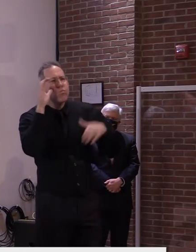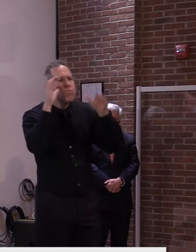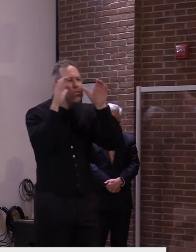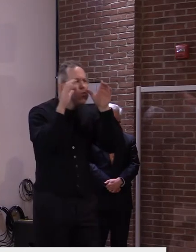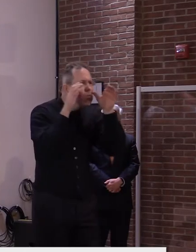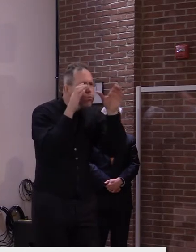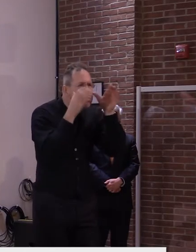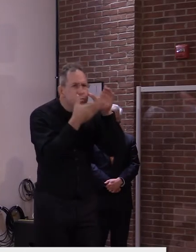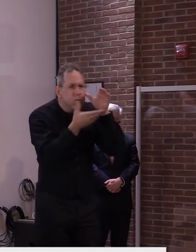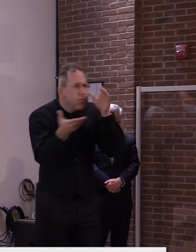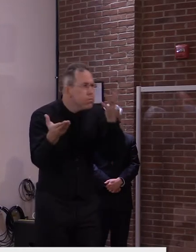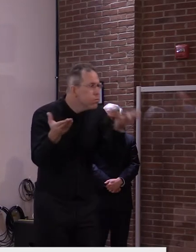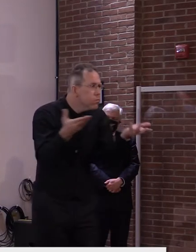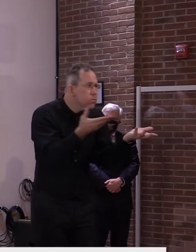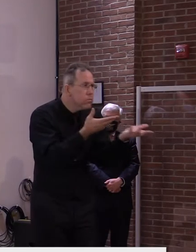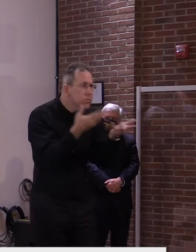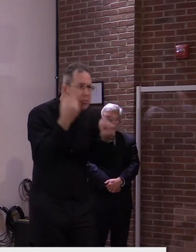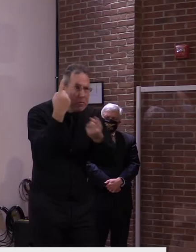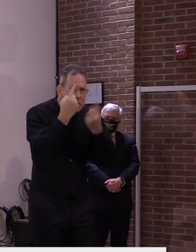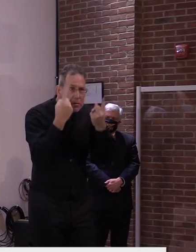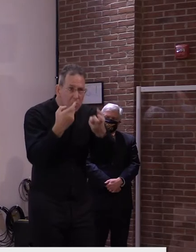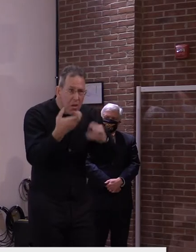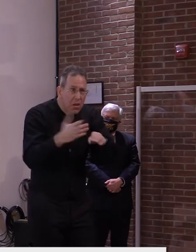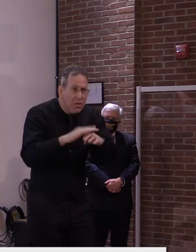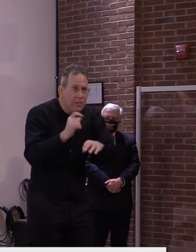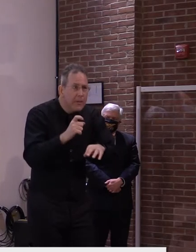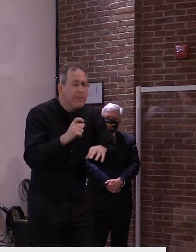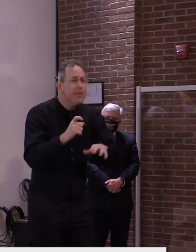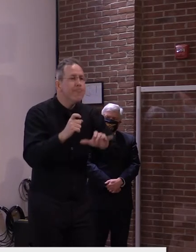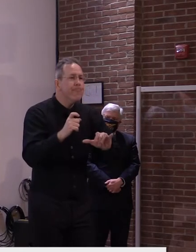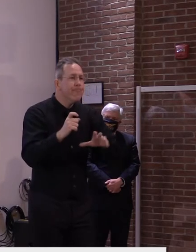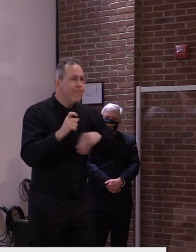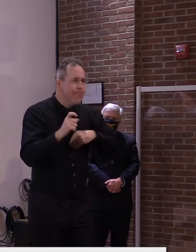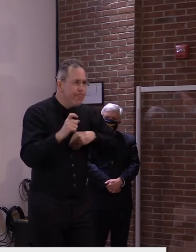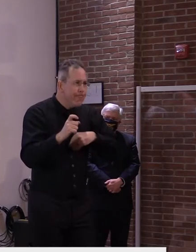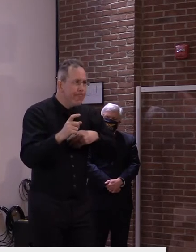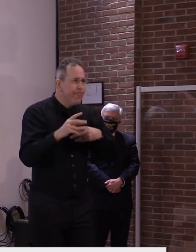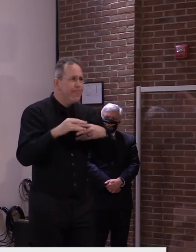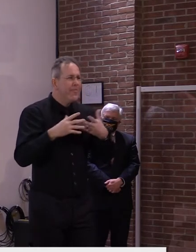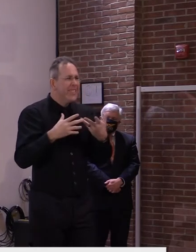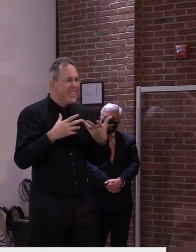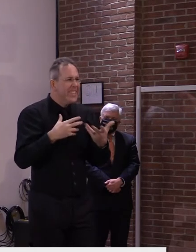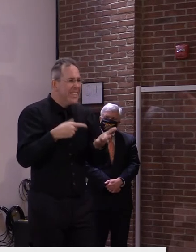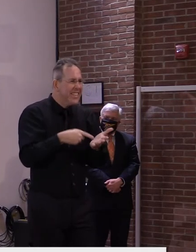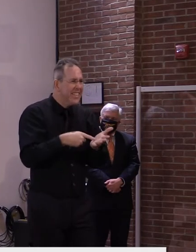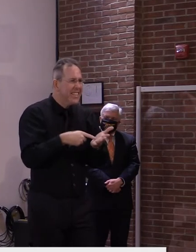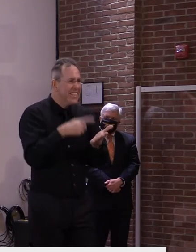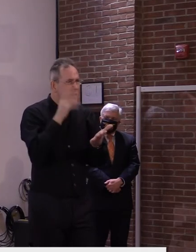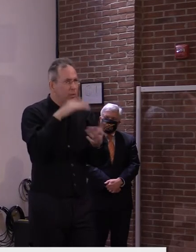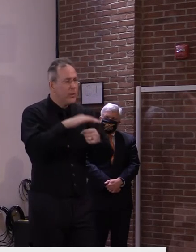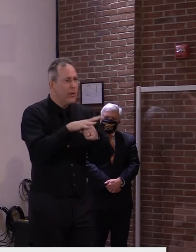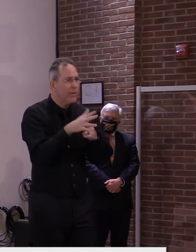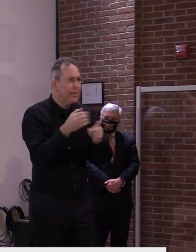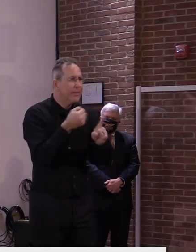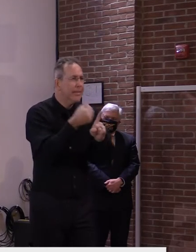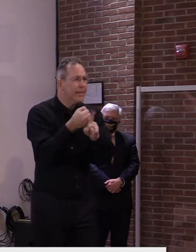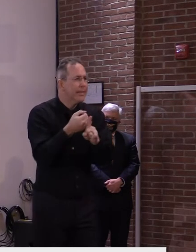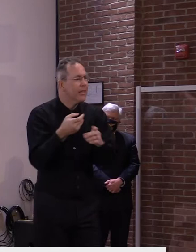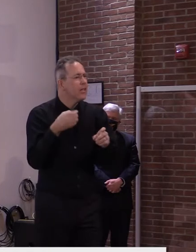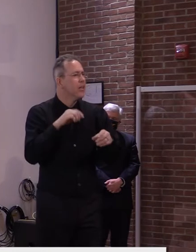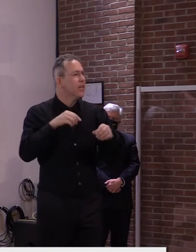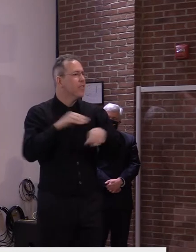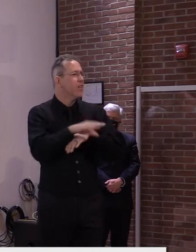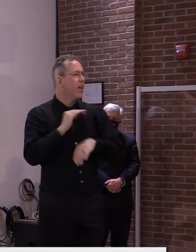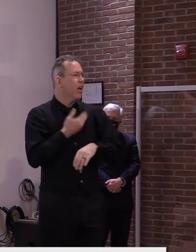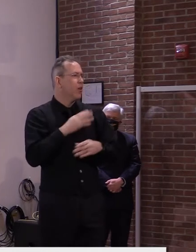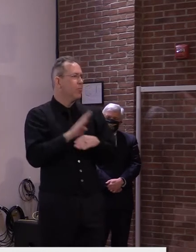reality and the new economy in some respects, But we'll, you know, we'll let the legislature have